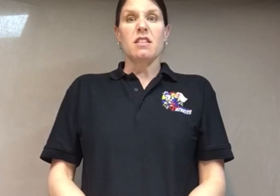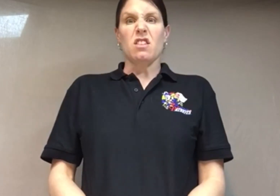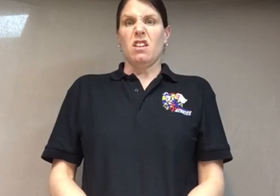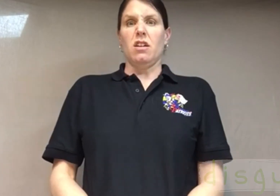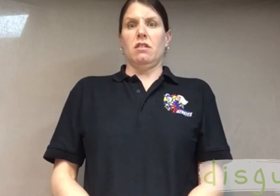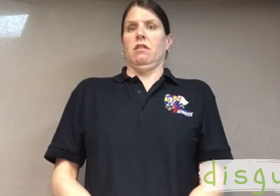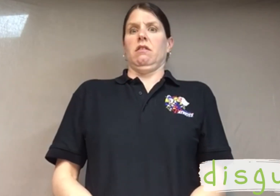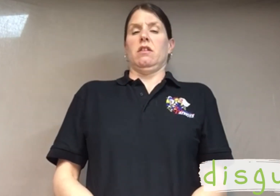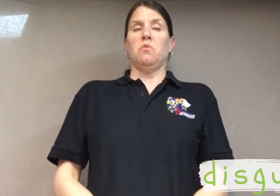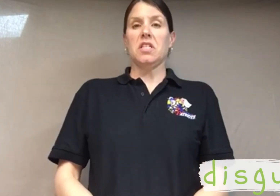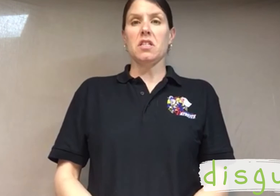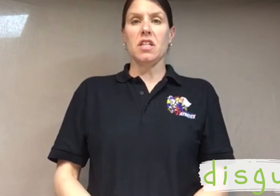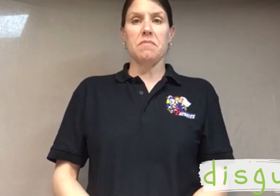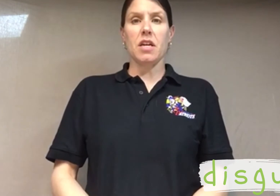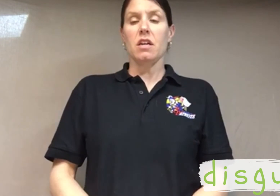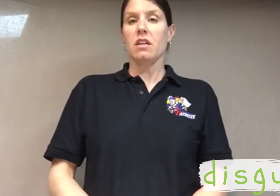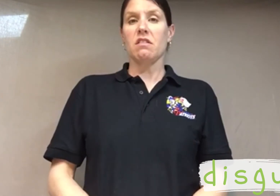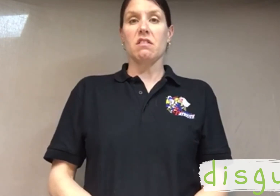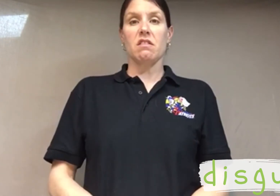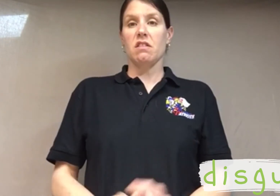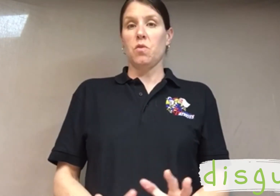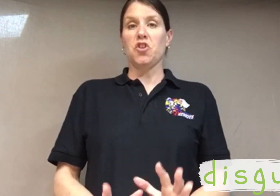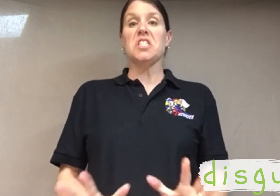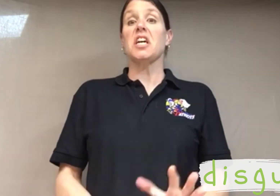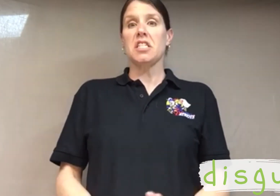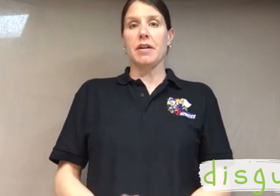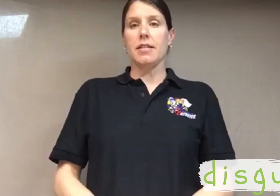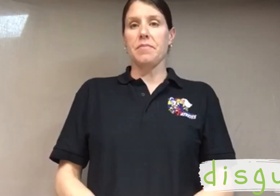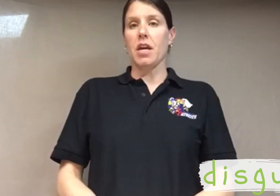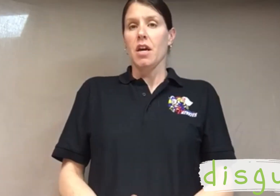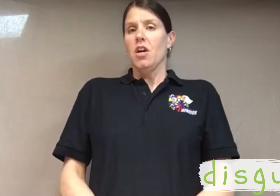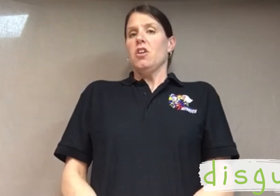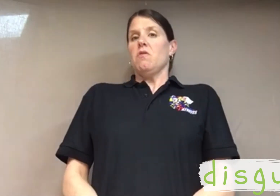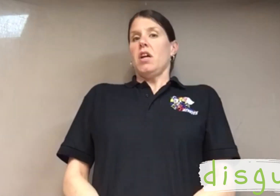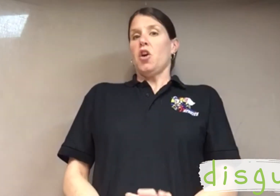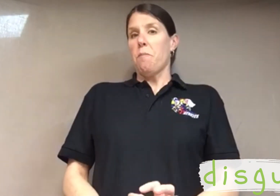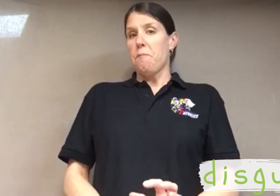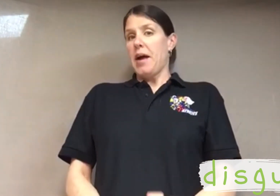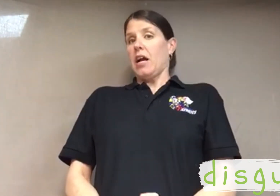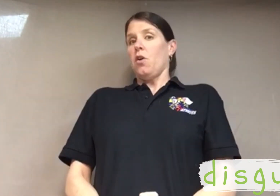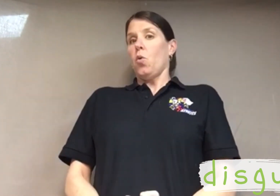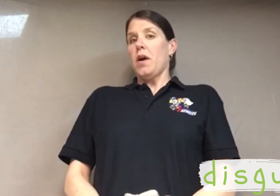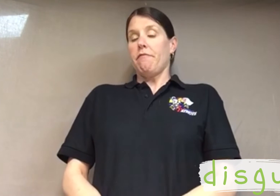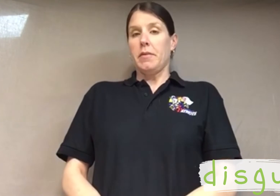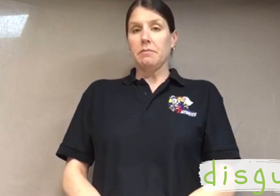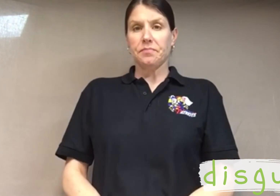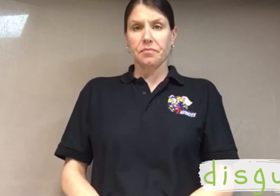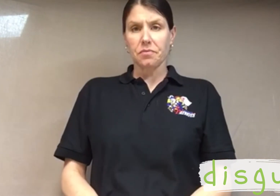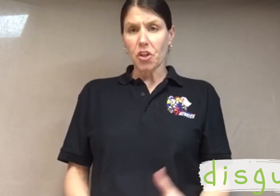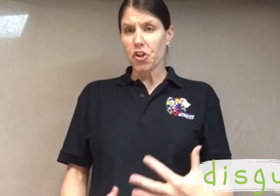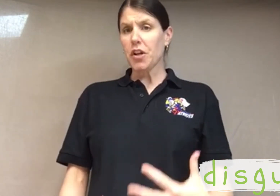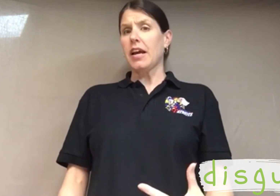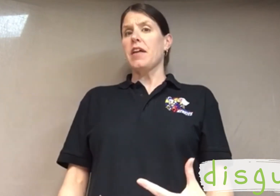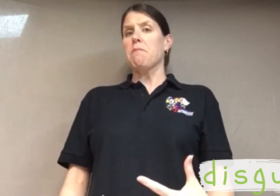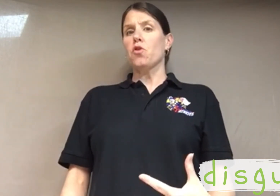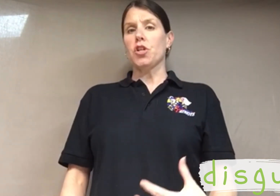Next is disgust. When you're disgusted by something, you kind of go back away from it.